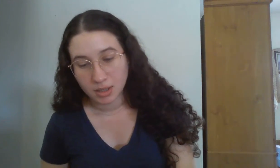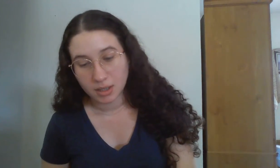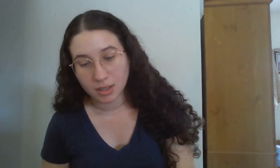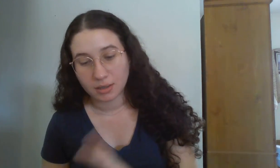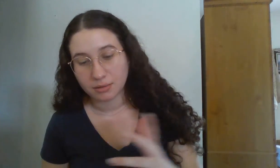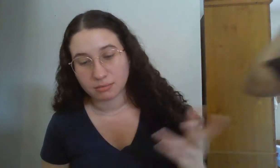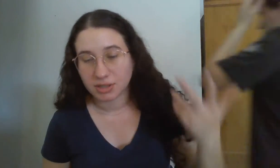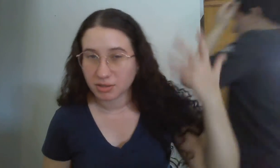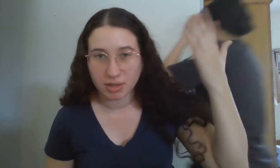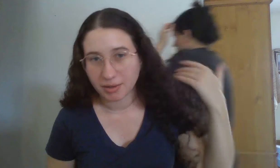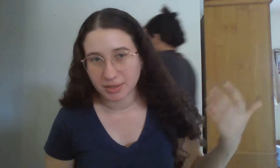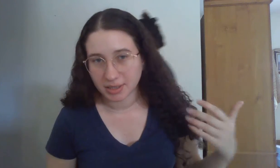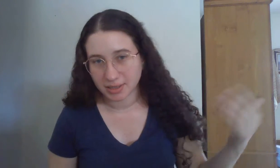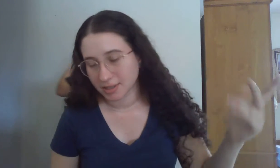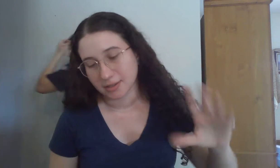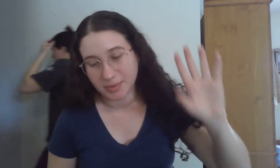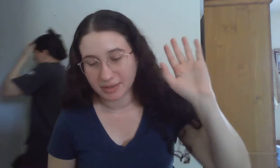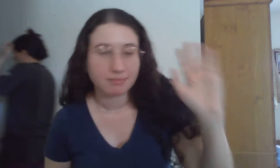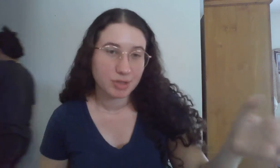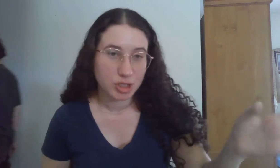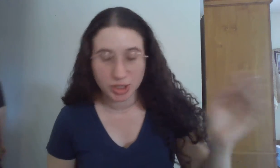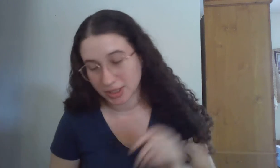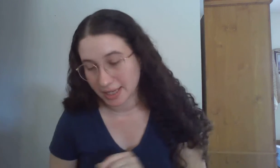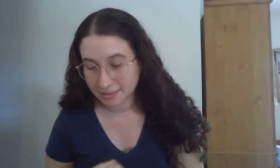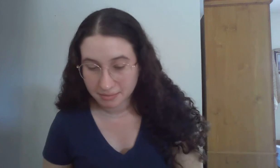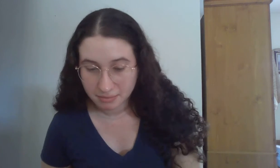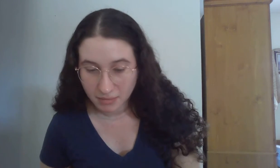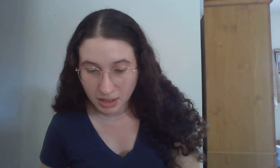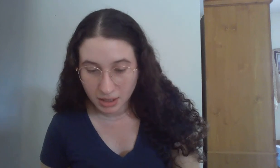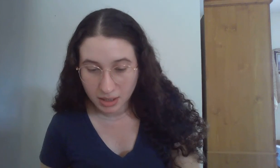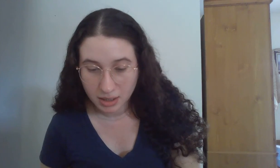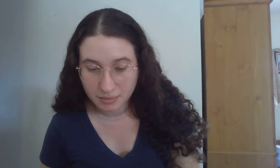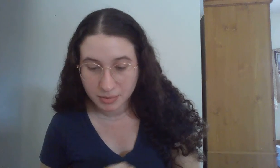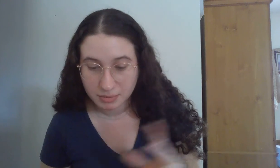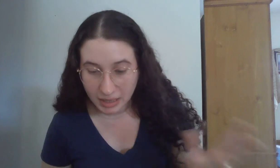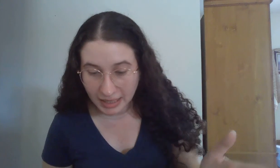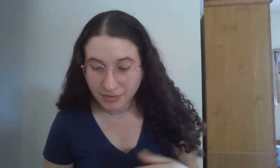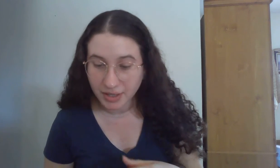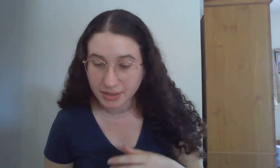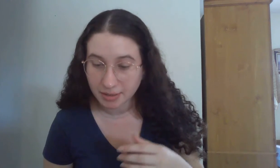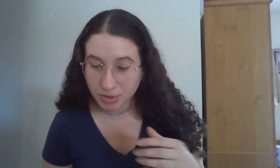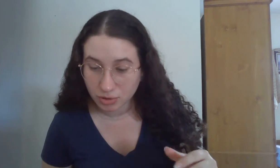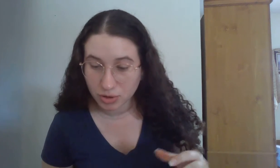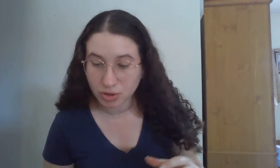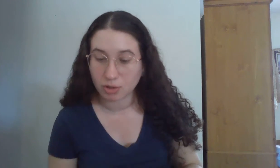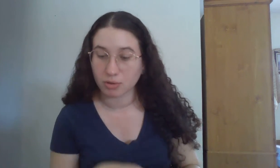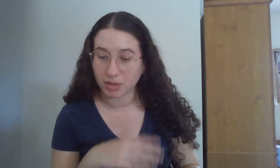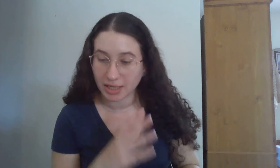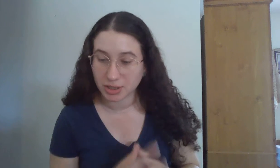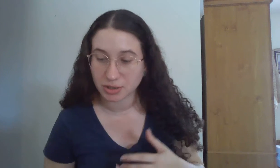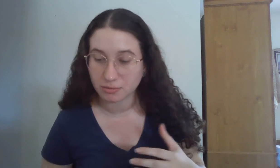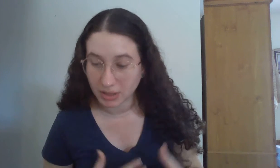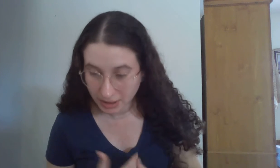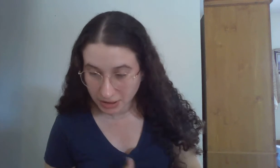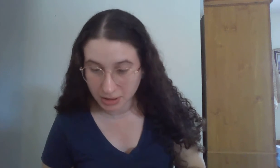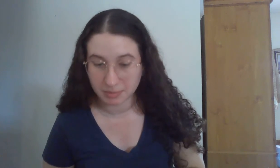And now there's other sentences, but pretty sure you get it. Classifiers can be used to show location relationships